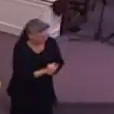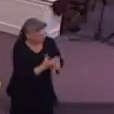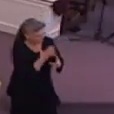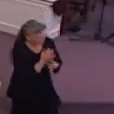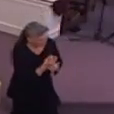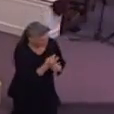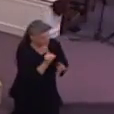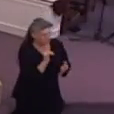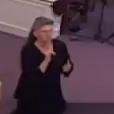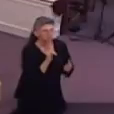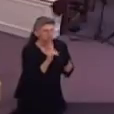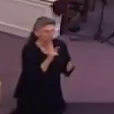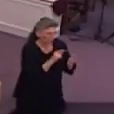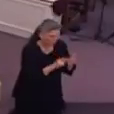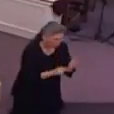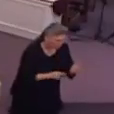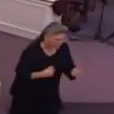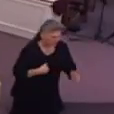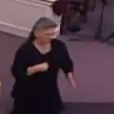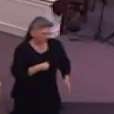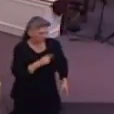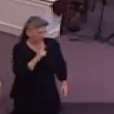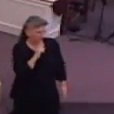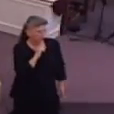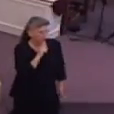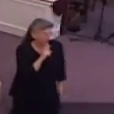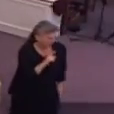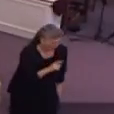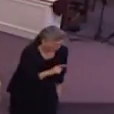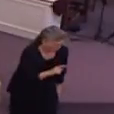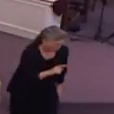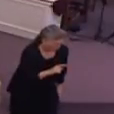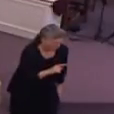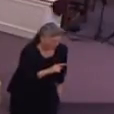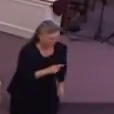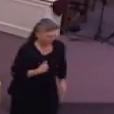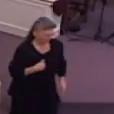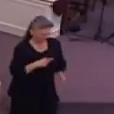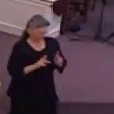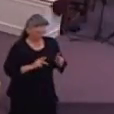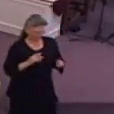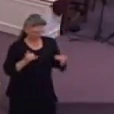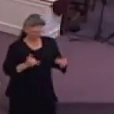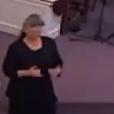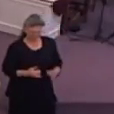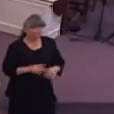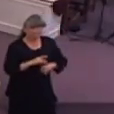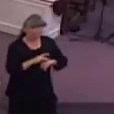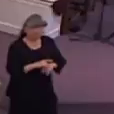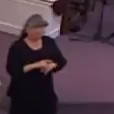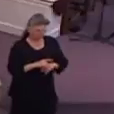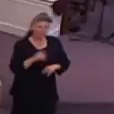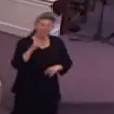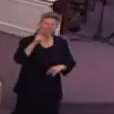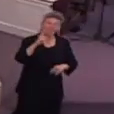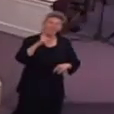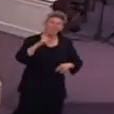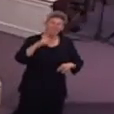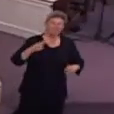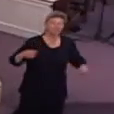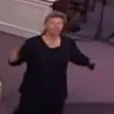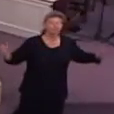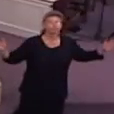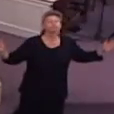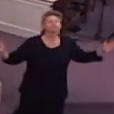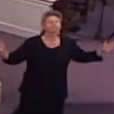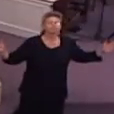in what we are today. We are people today on this earth that he paid the ultimate supreme